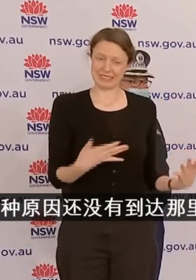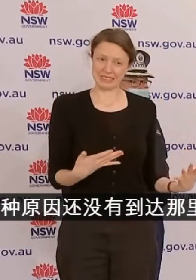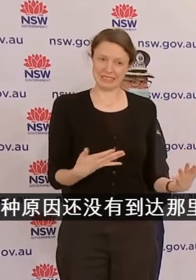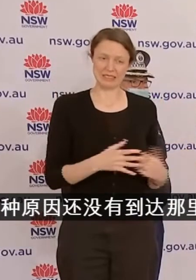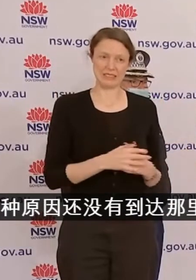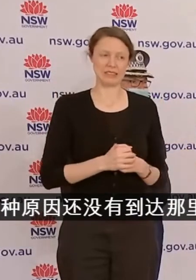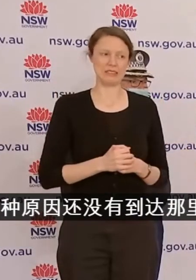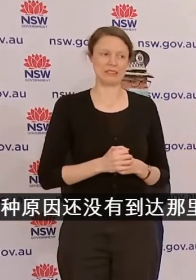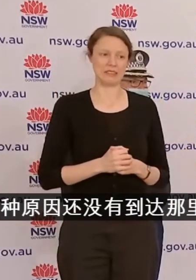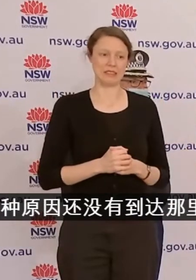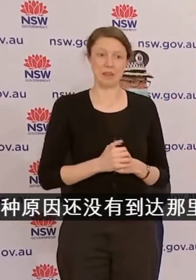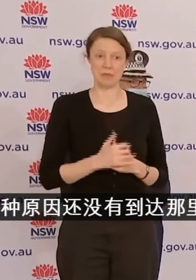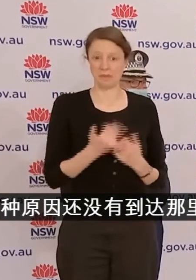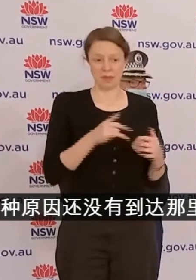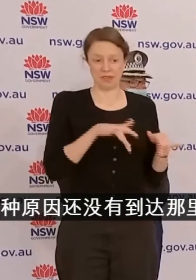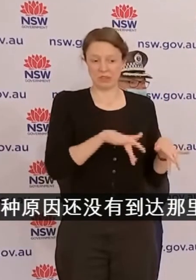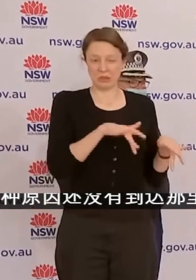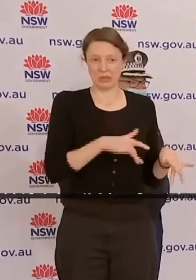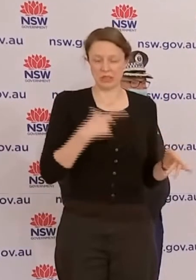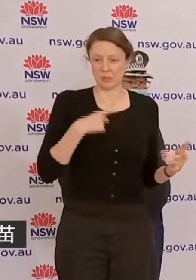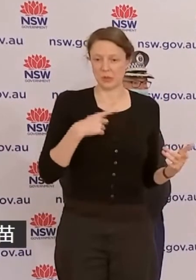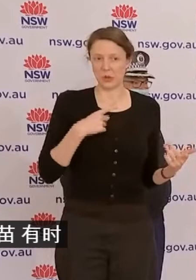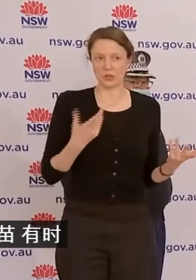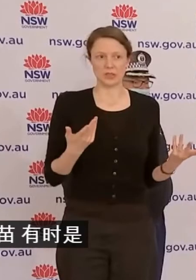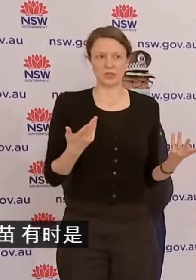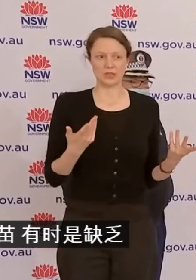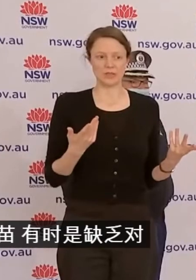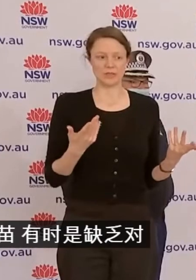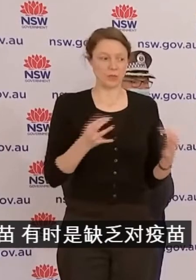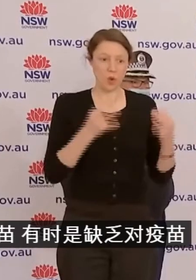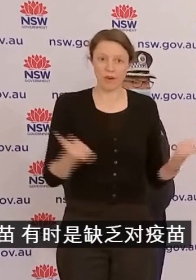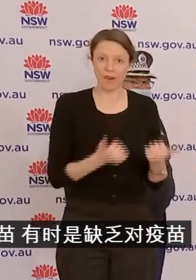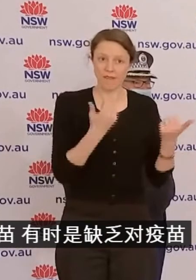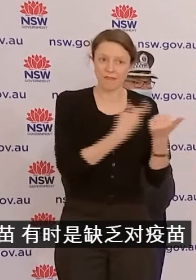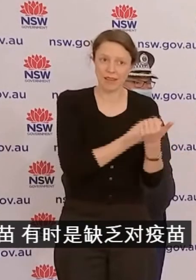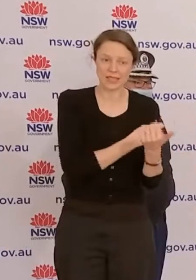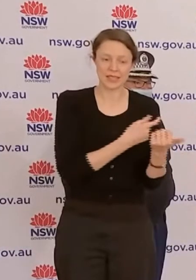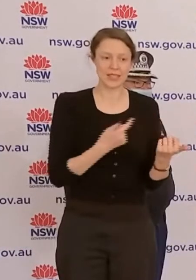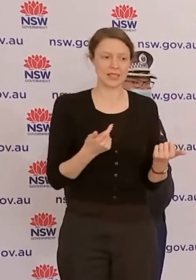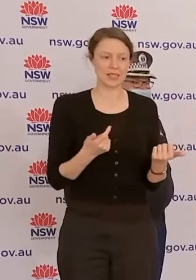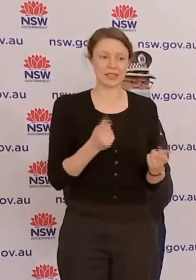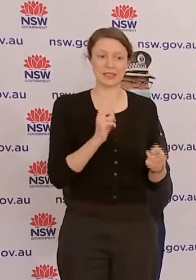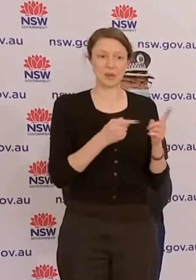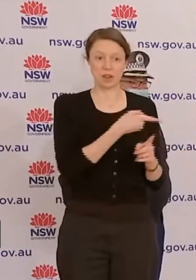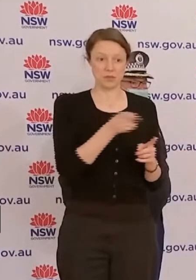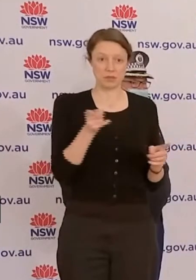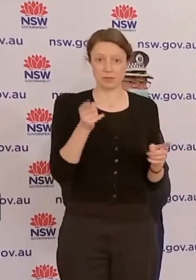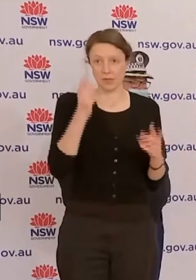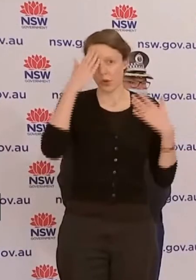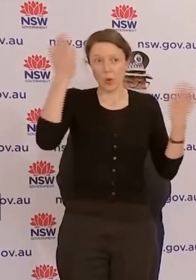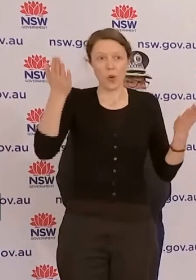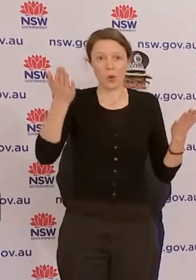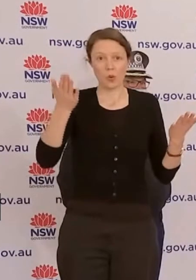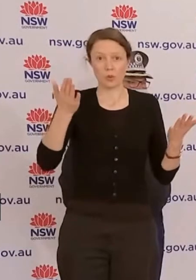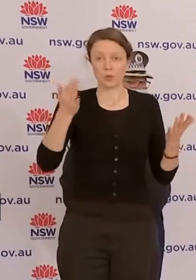of reasons. Sometimes it's because of a lack of vaccines, sometimes it's a lack of understanding of the value of the